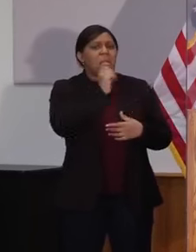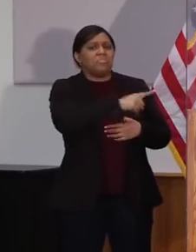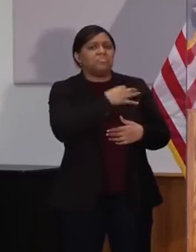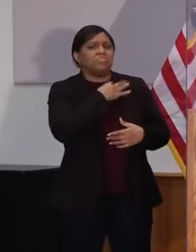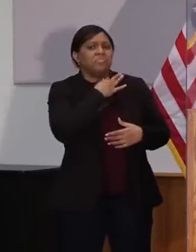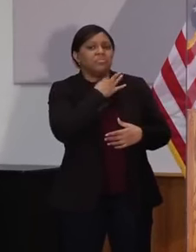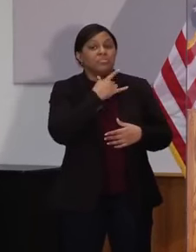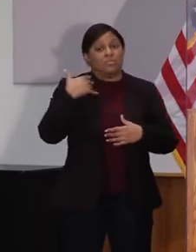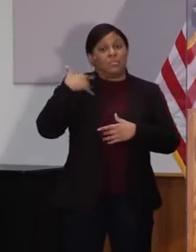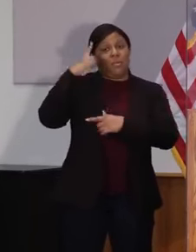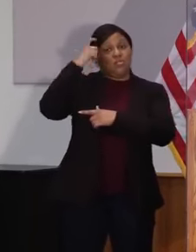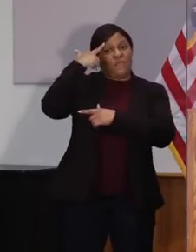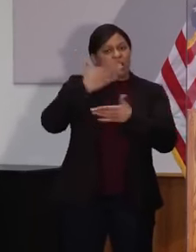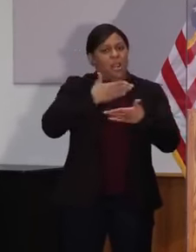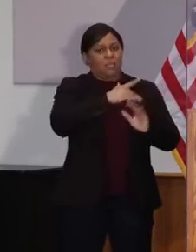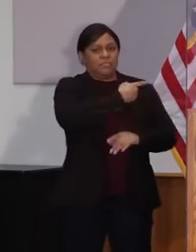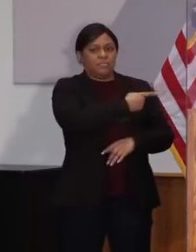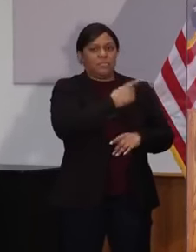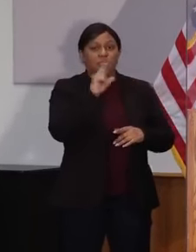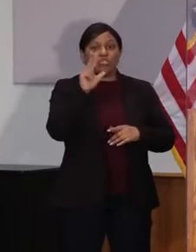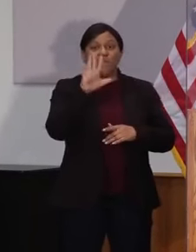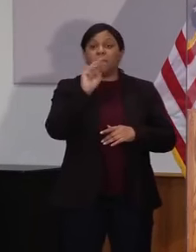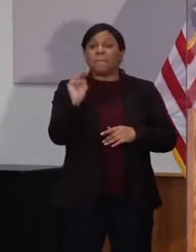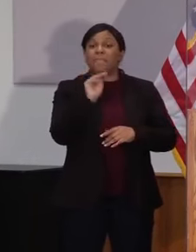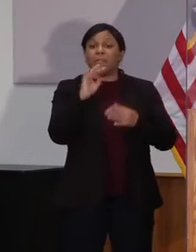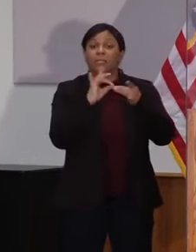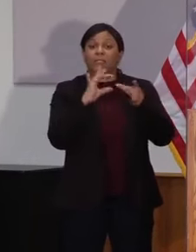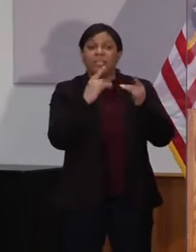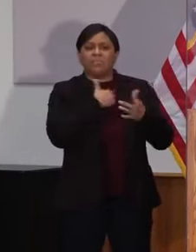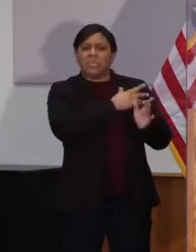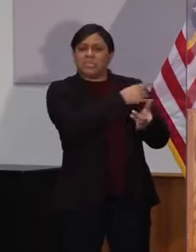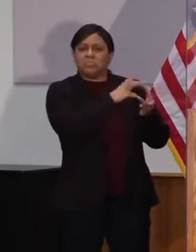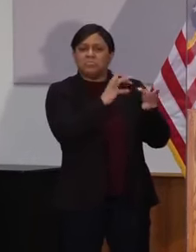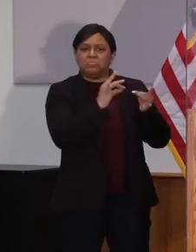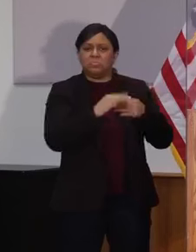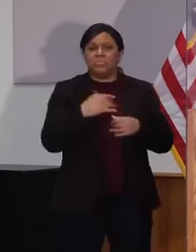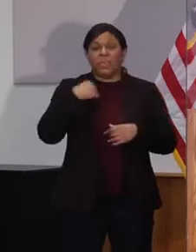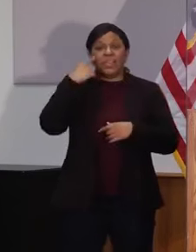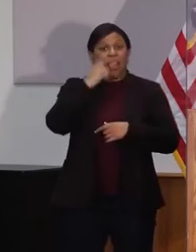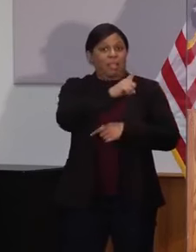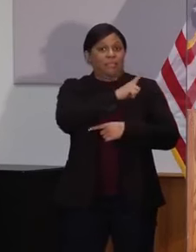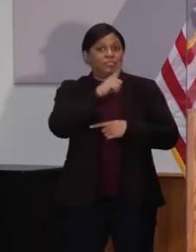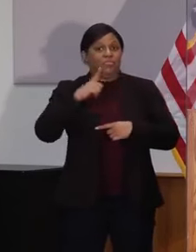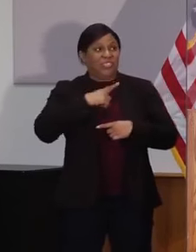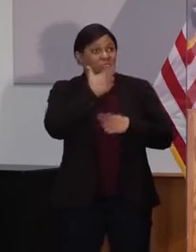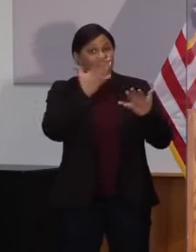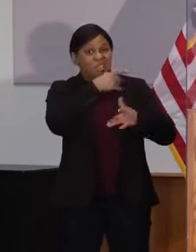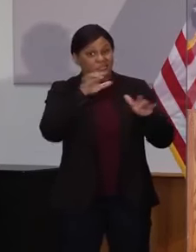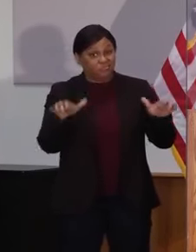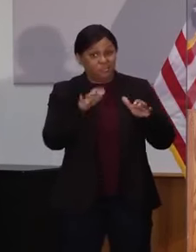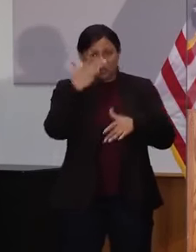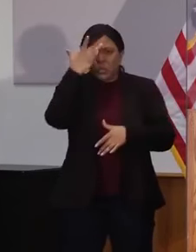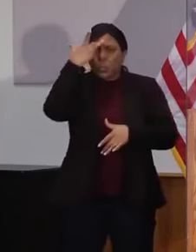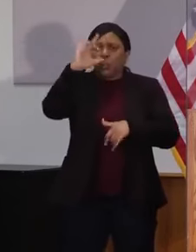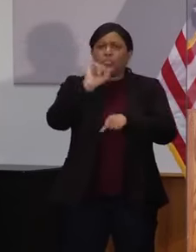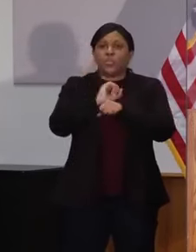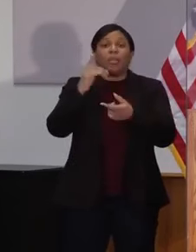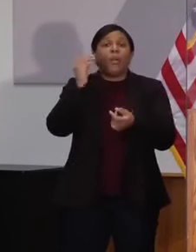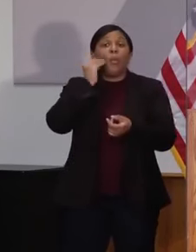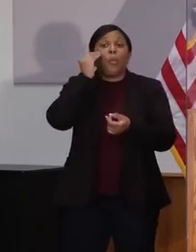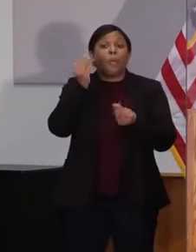to the $35 million. Yeah, I think we should do it for me. I think what the legislature did was brilliant on the Homeland Security Emergency